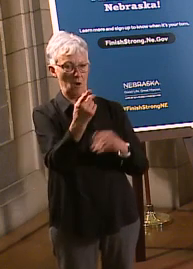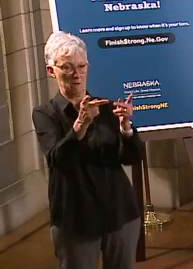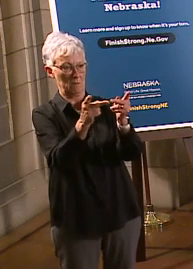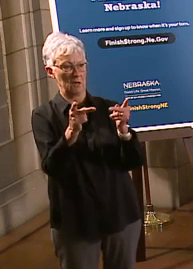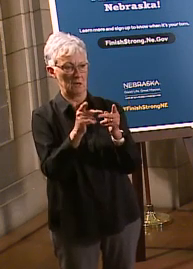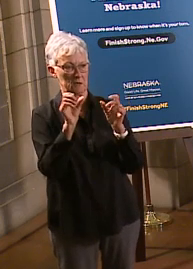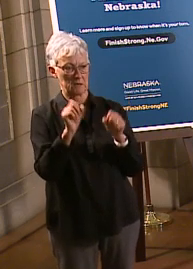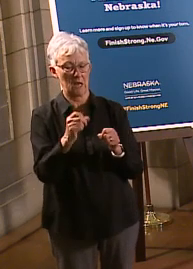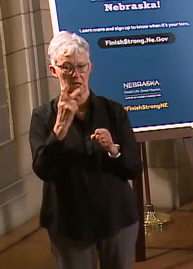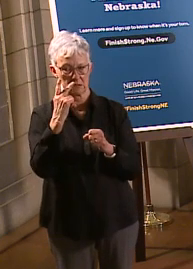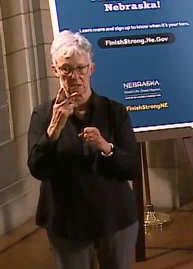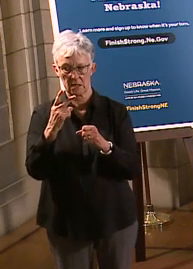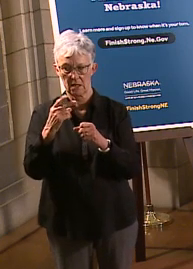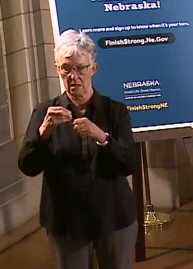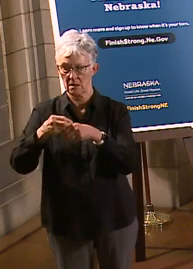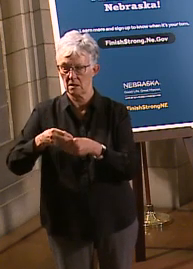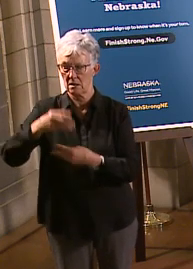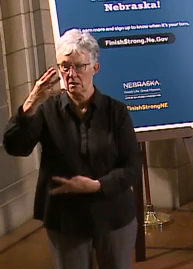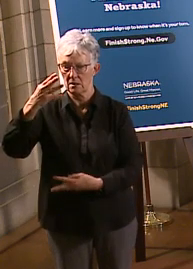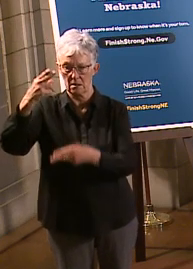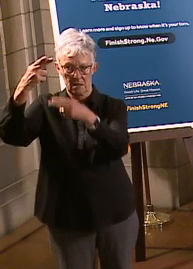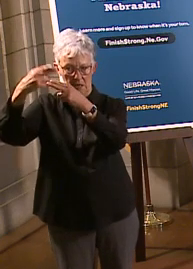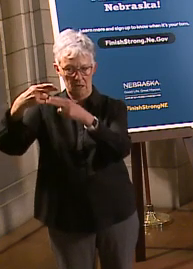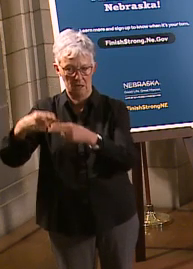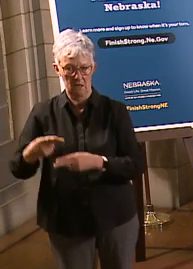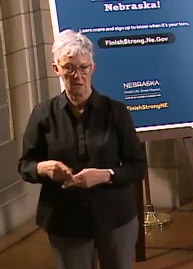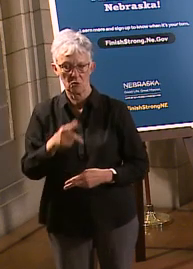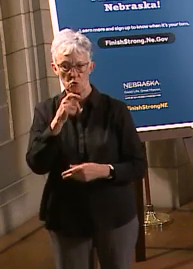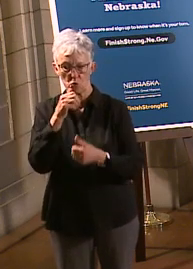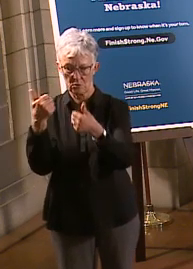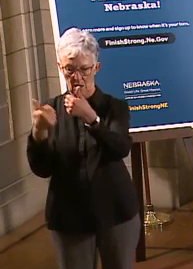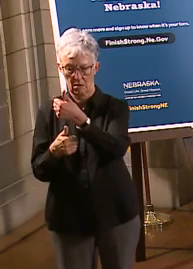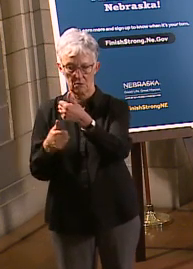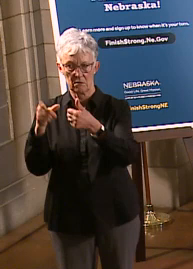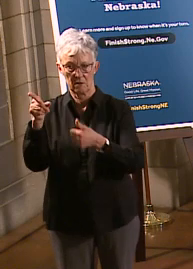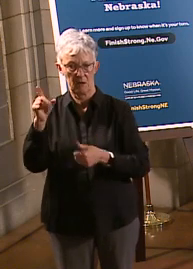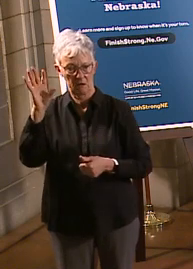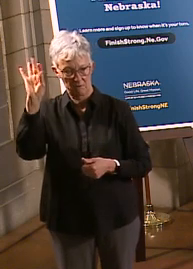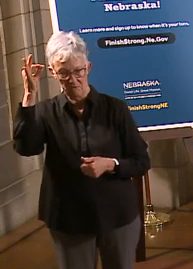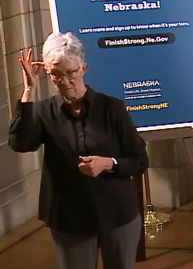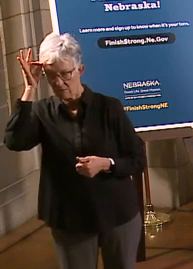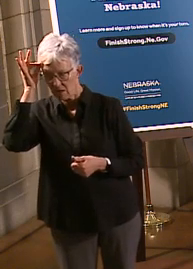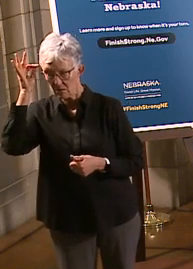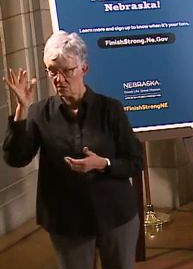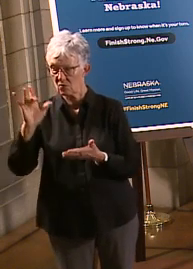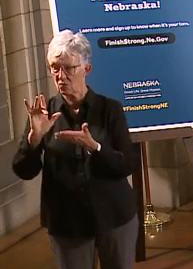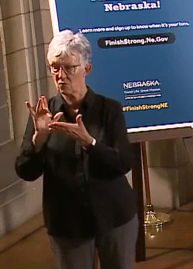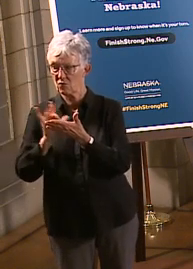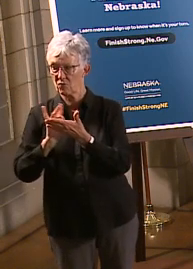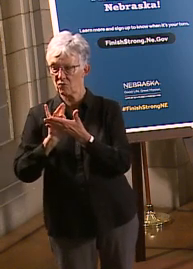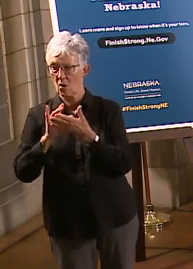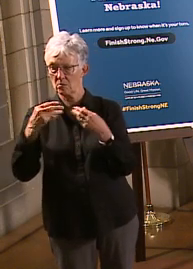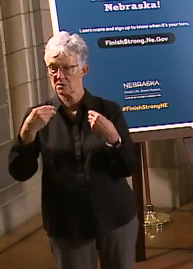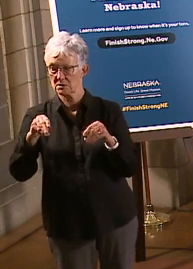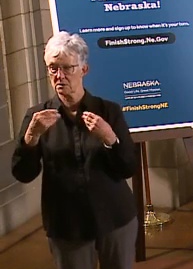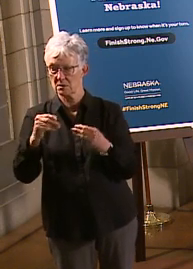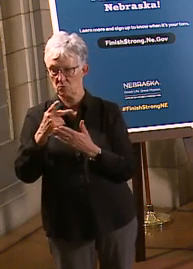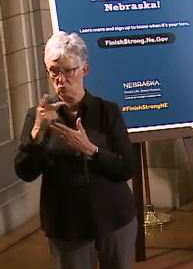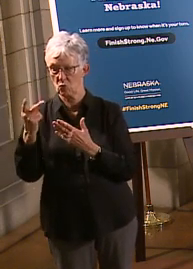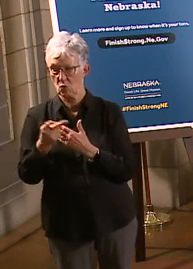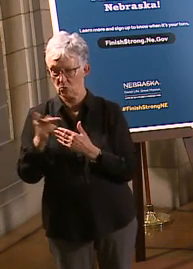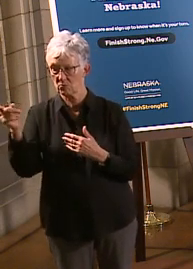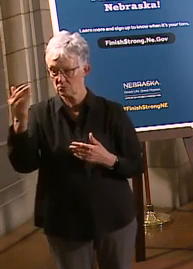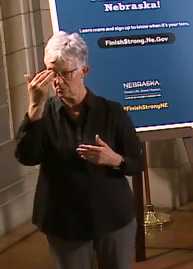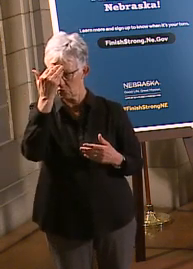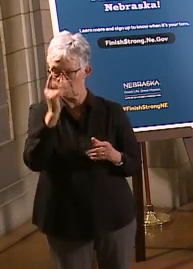federal pharmacy program? And is there a place where people can go to see who's all in the federal pharmacy program? Lori, do you know that answer? Yeah. She does. Okay, hold